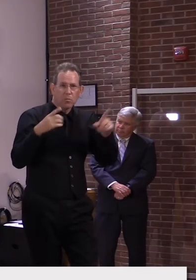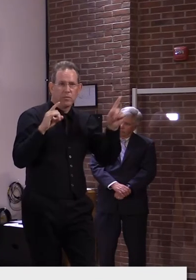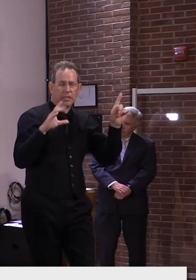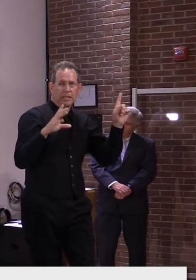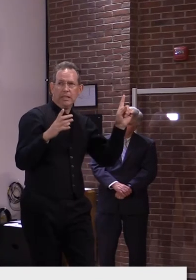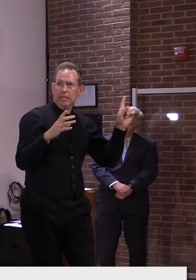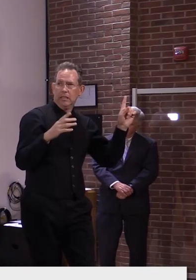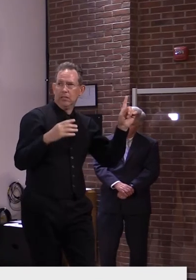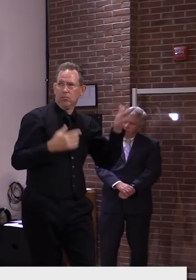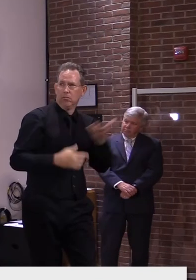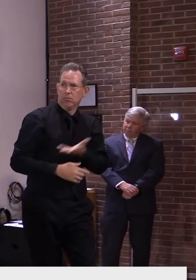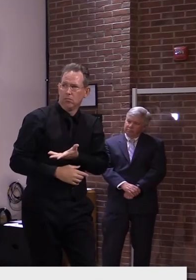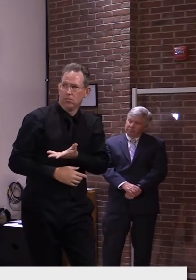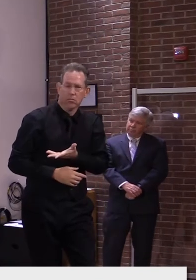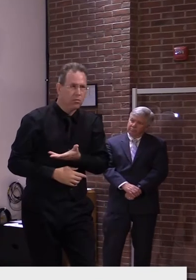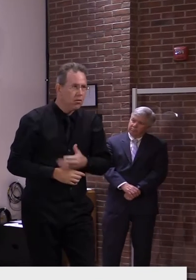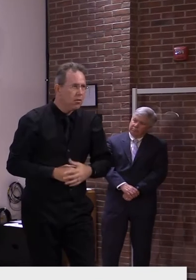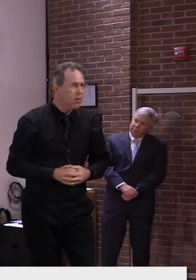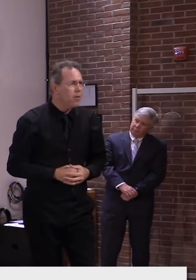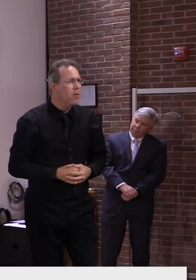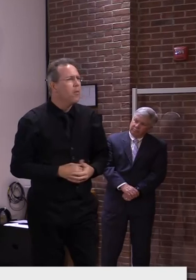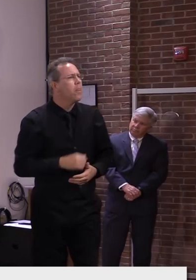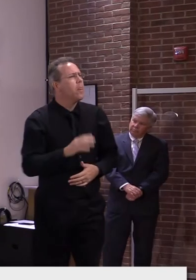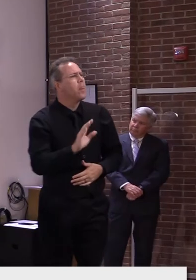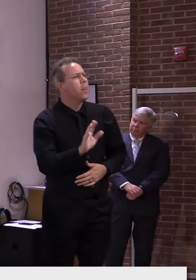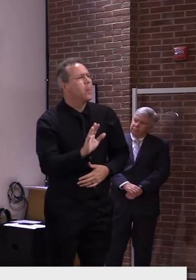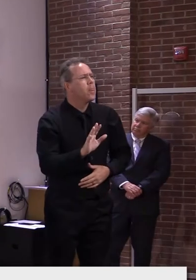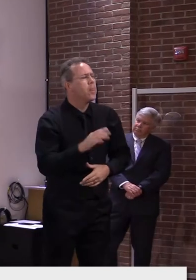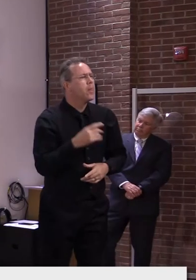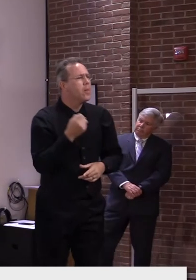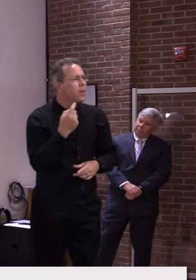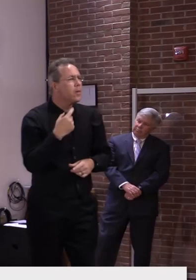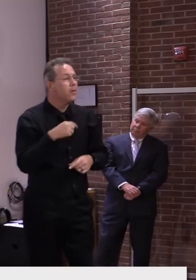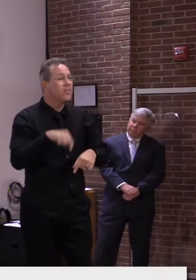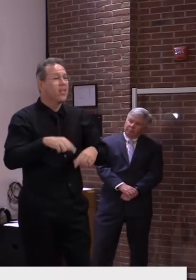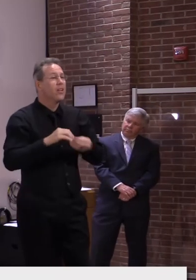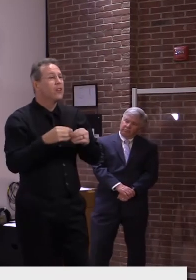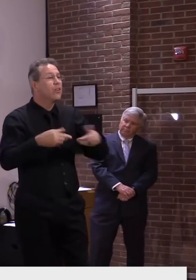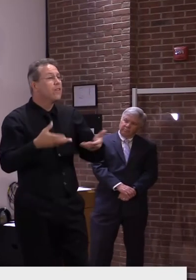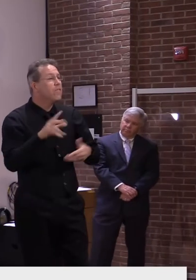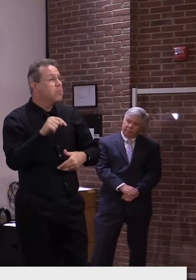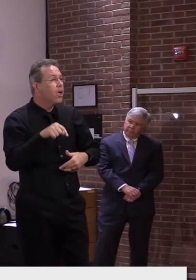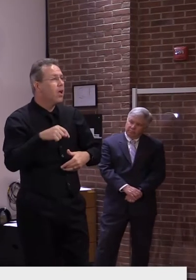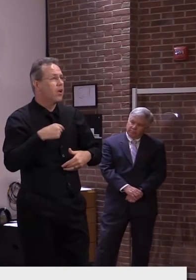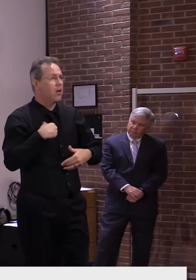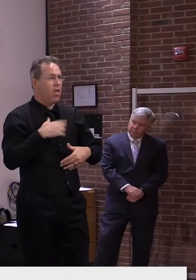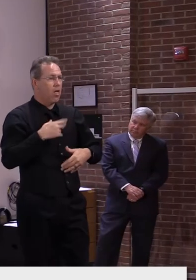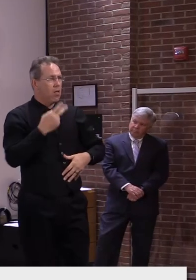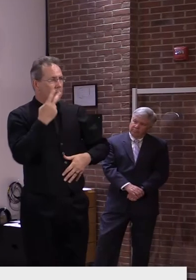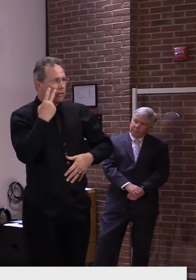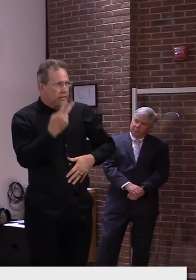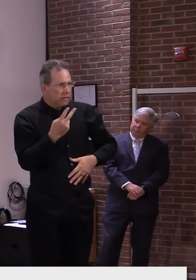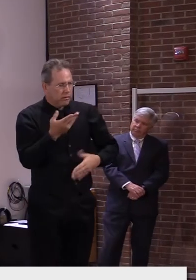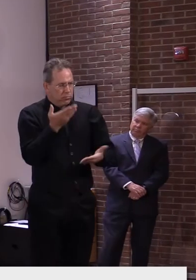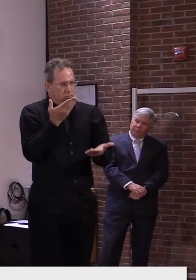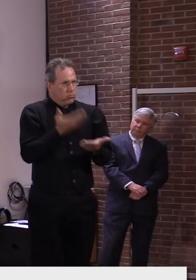time, based on the fact that within Vermont, we've not ascertained that any of these cases are directly related